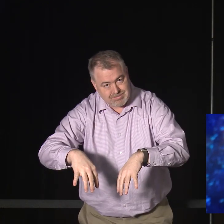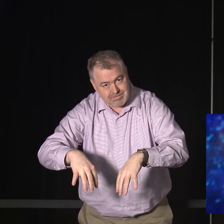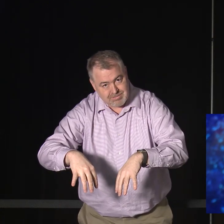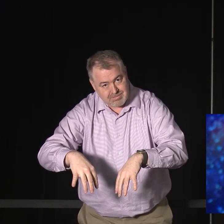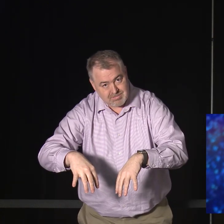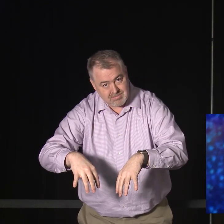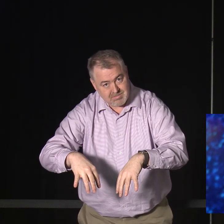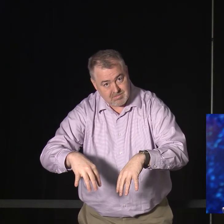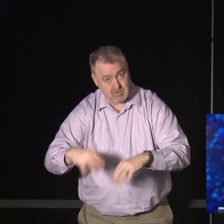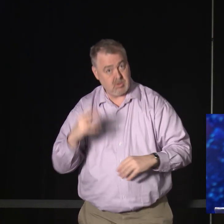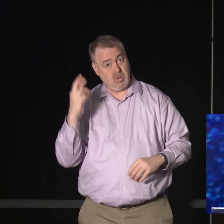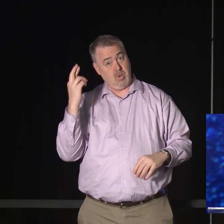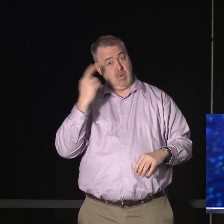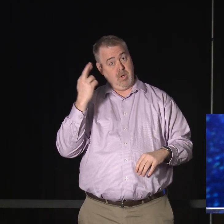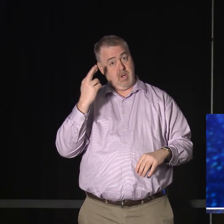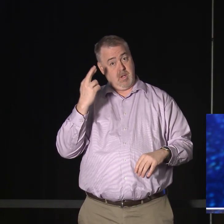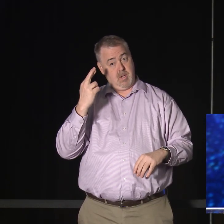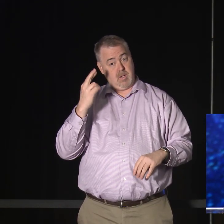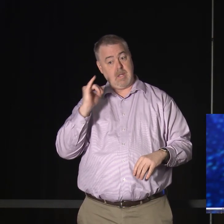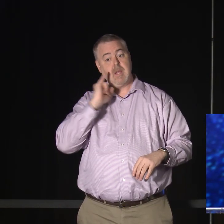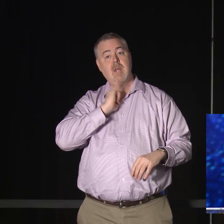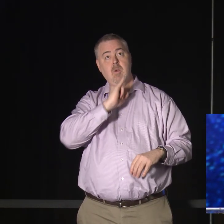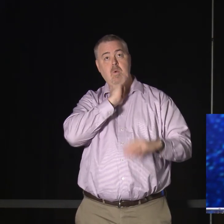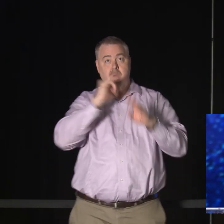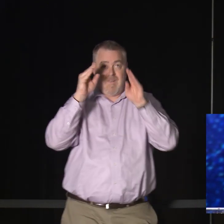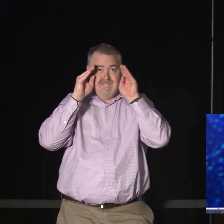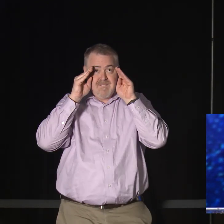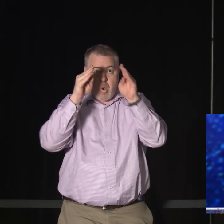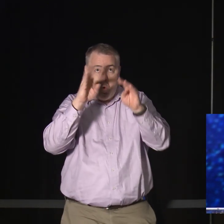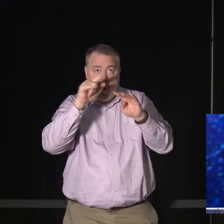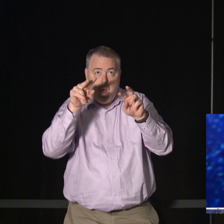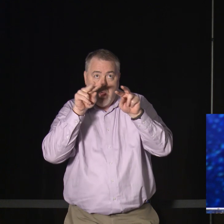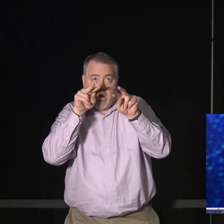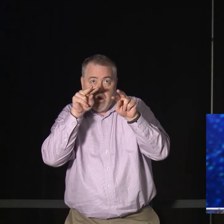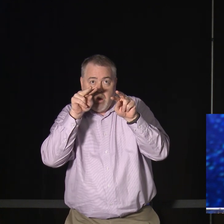not because Israel focused on the wall,